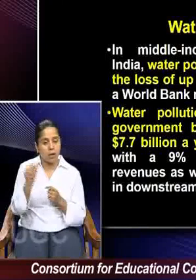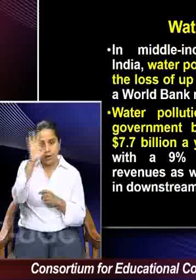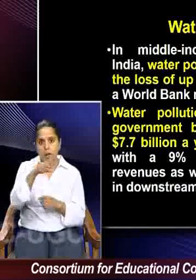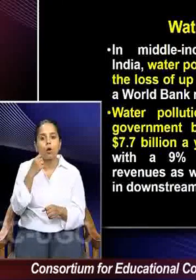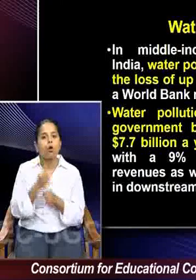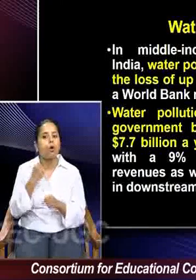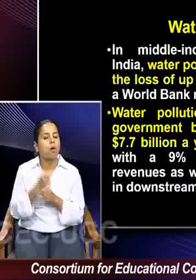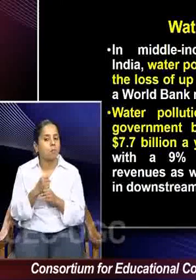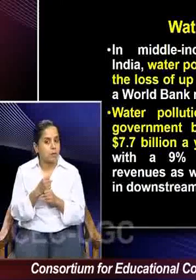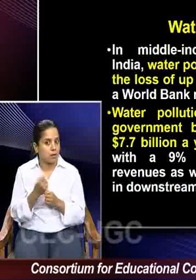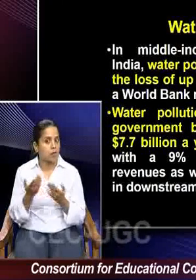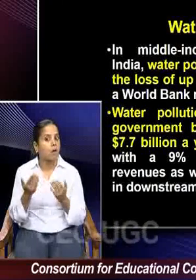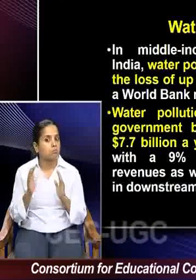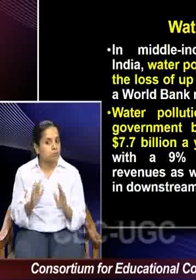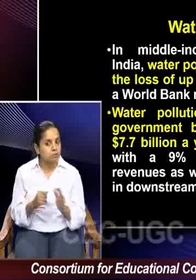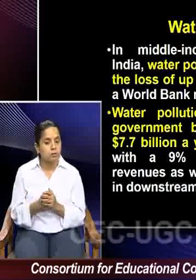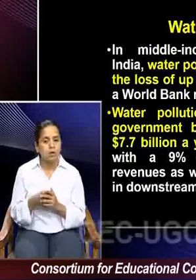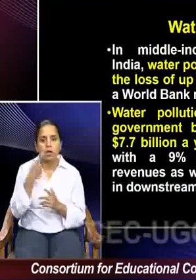government around